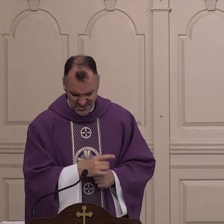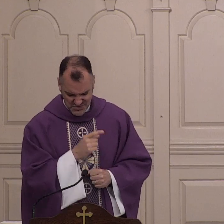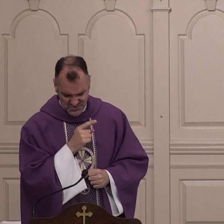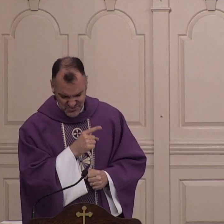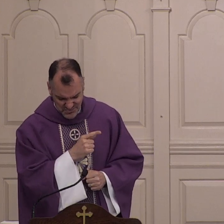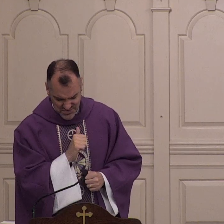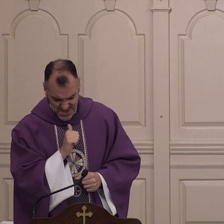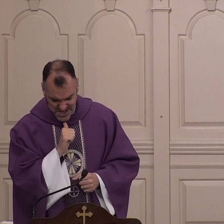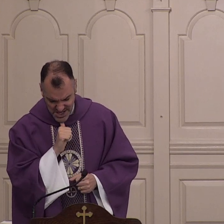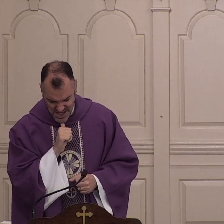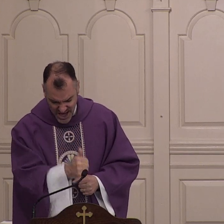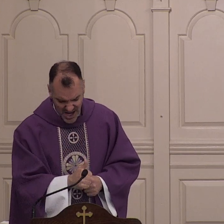So the Jews said to him,